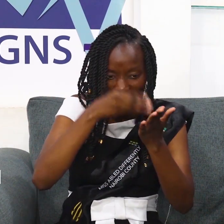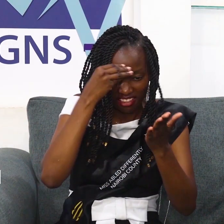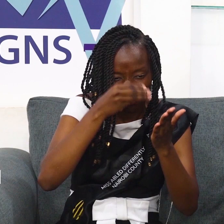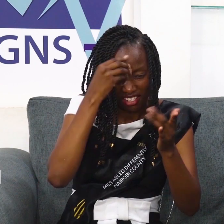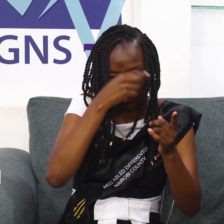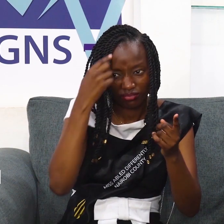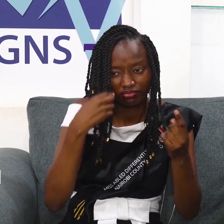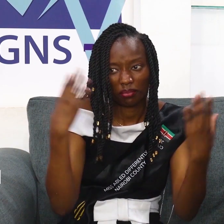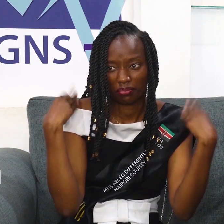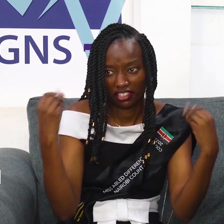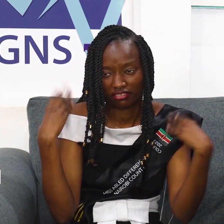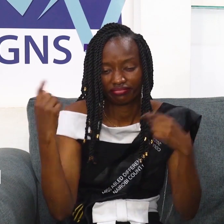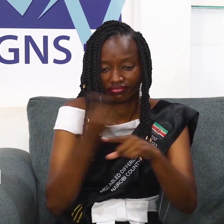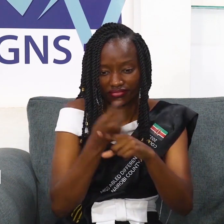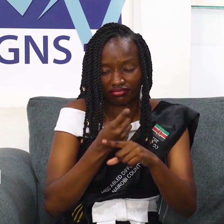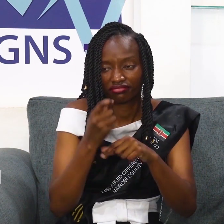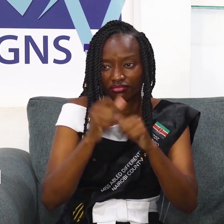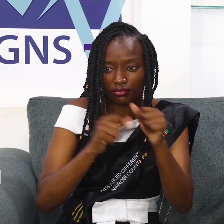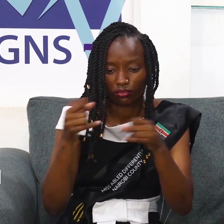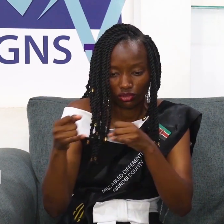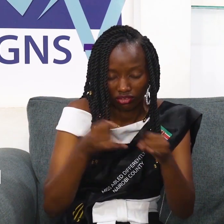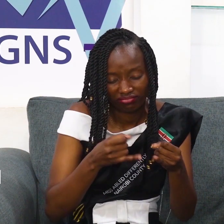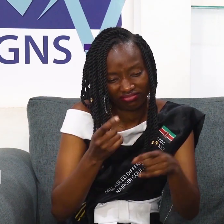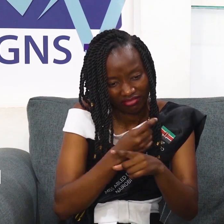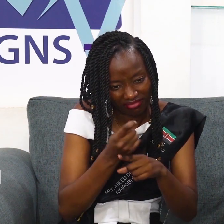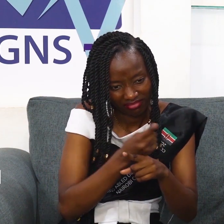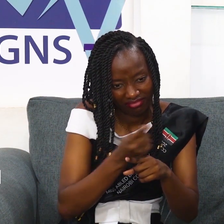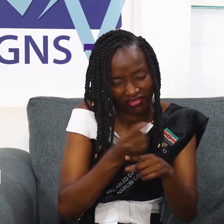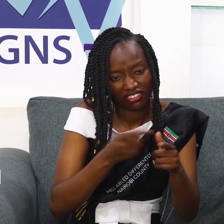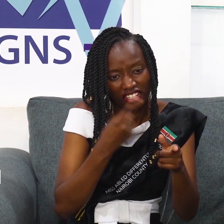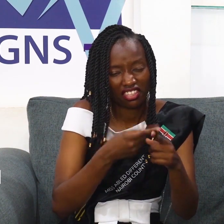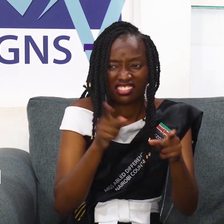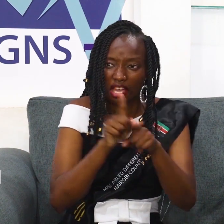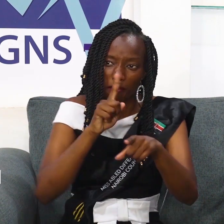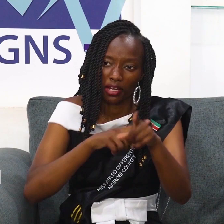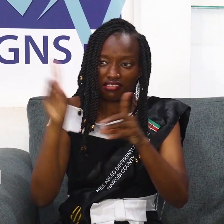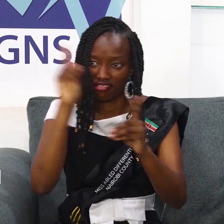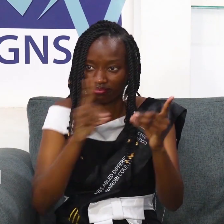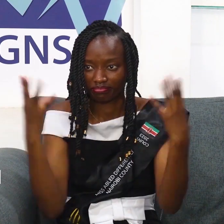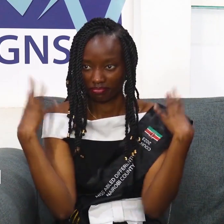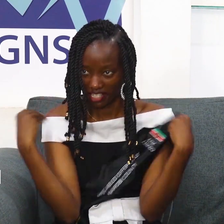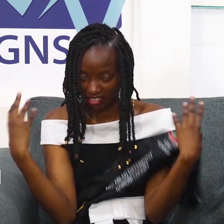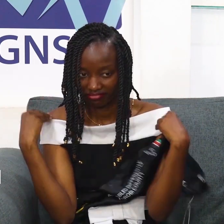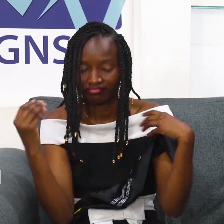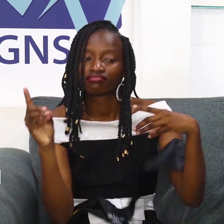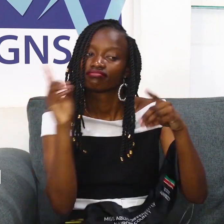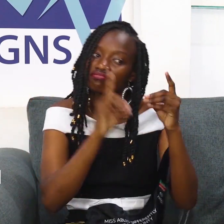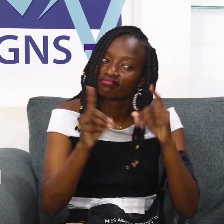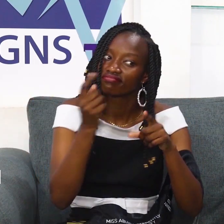to school, and I really tried to learn more, practice. I did a lot of training, but at this time I